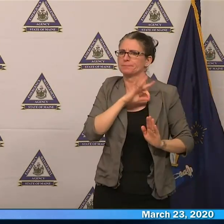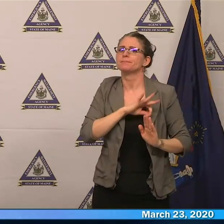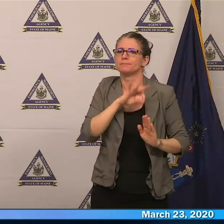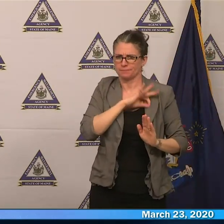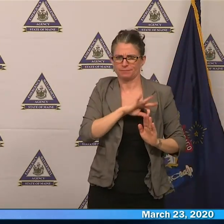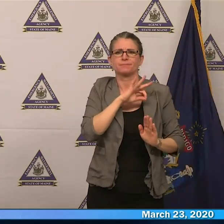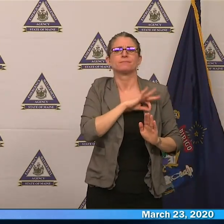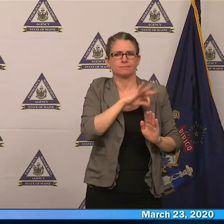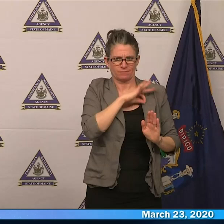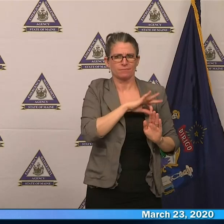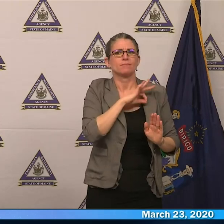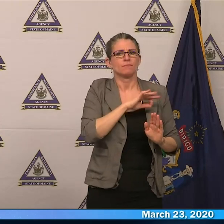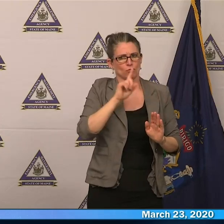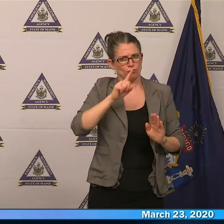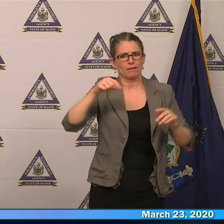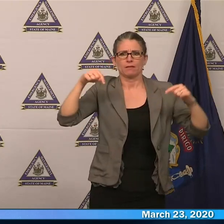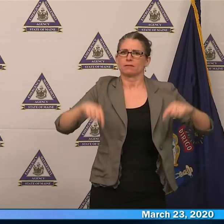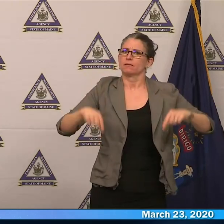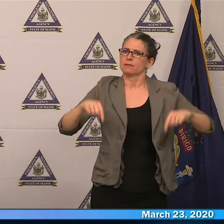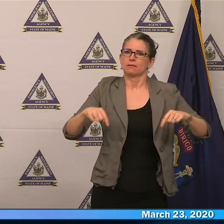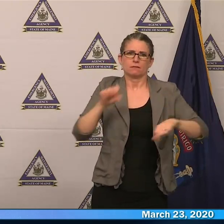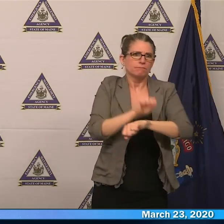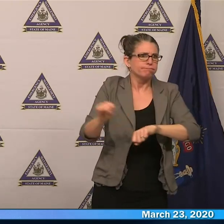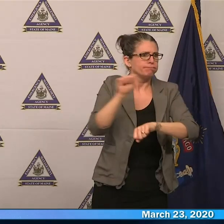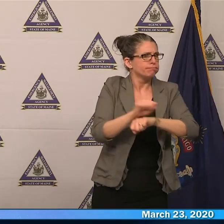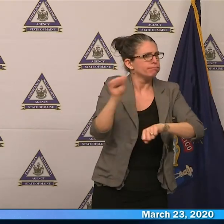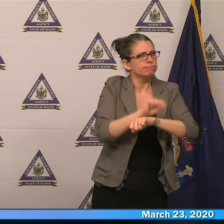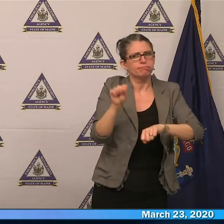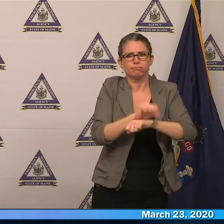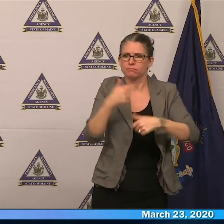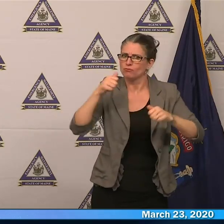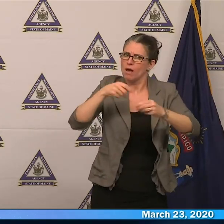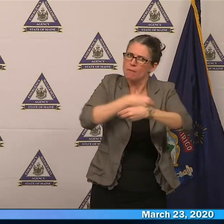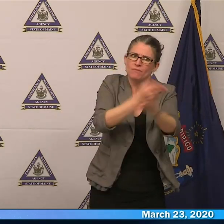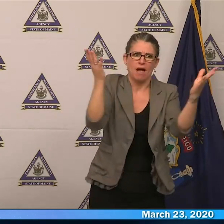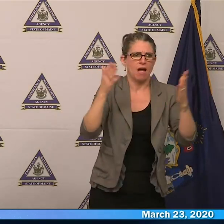frontline responders to keep everybody safe.